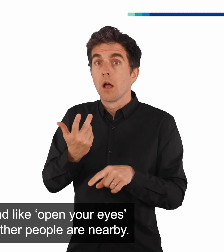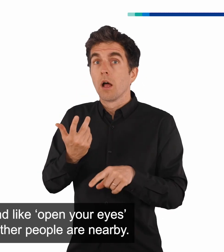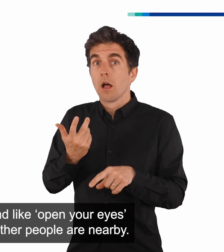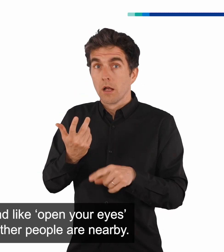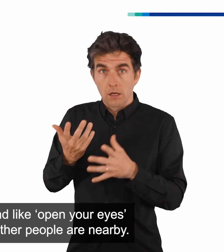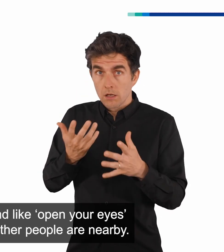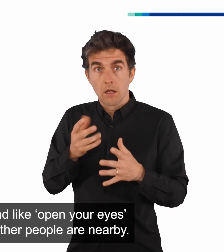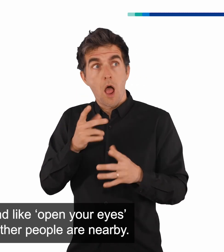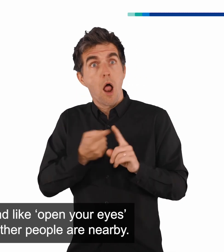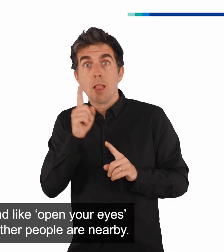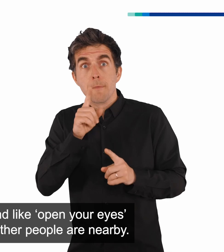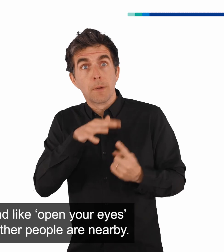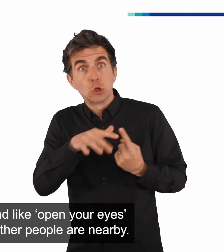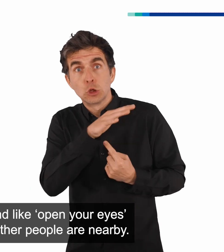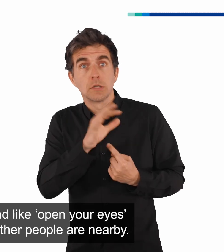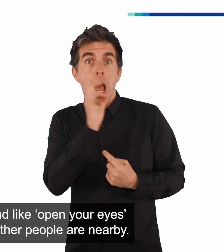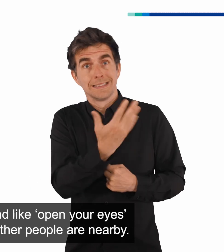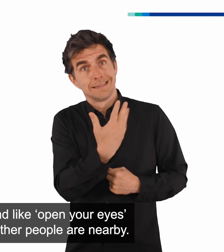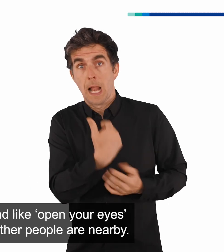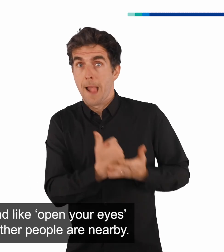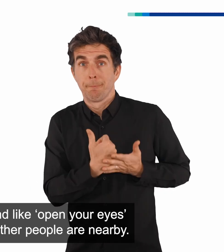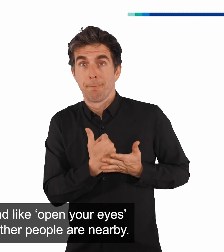no one else is around.